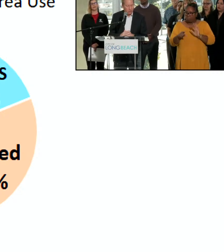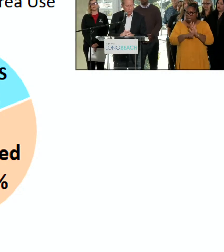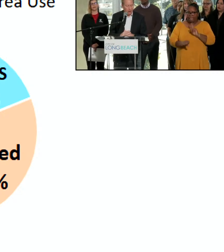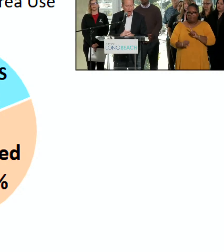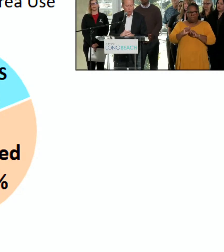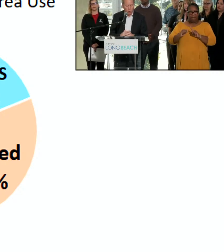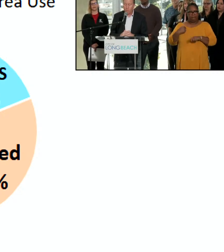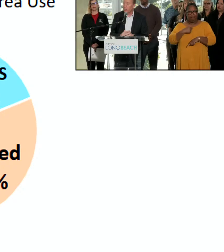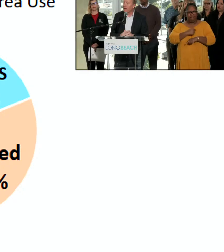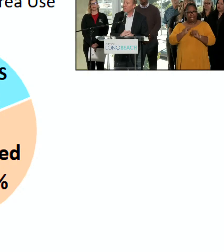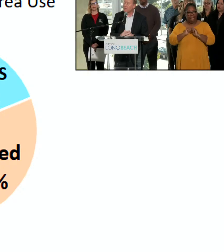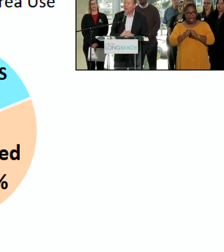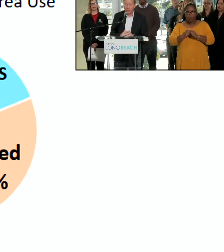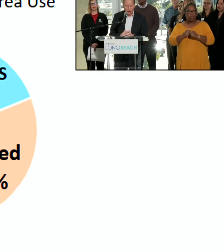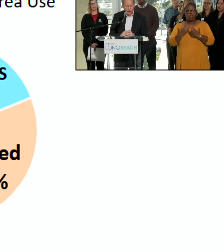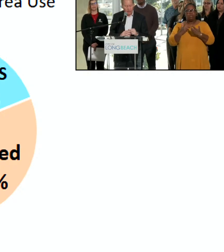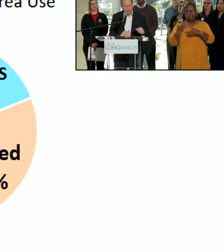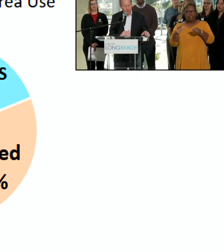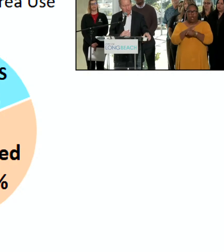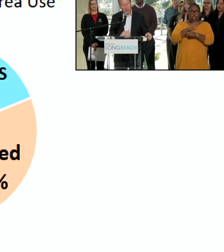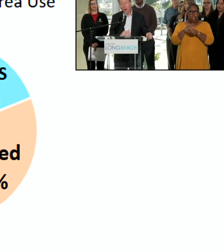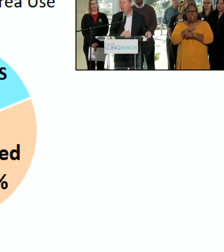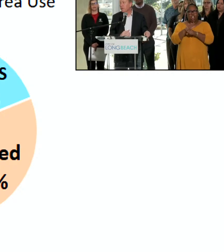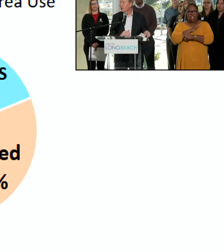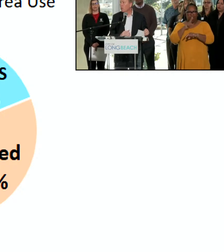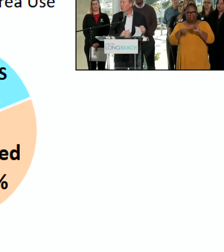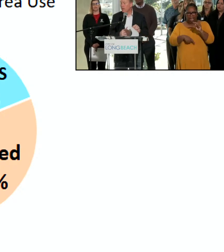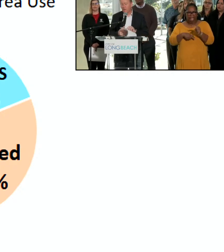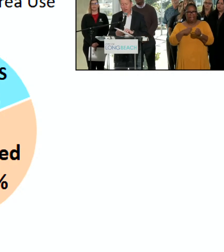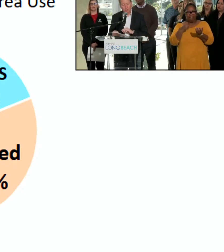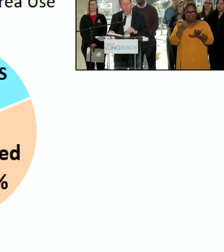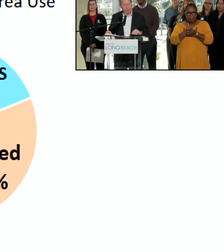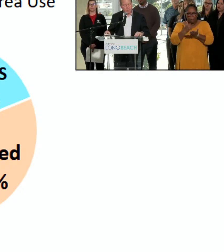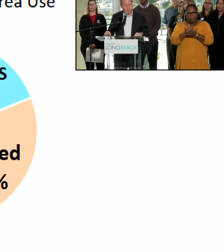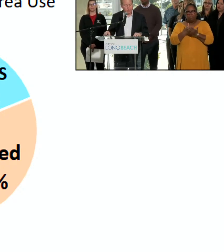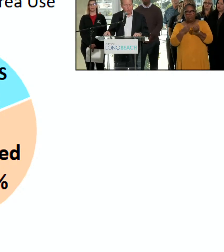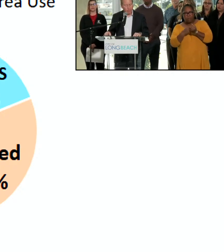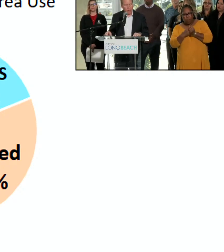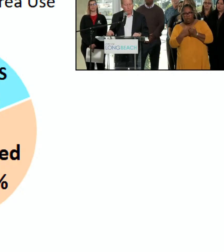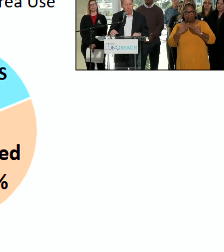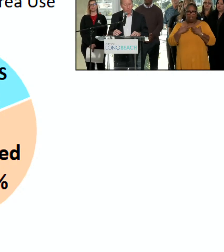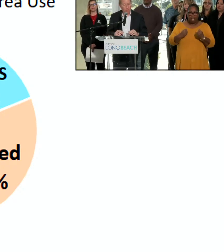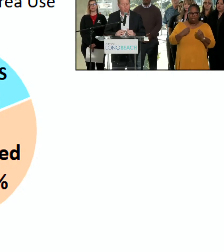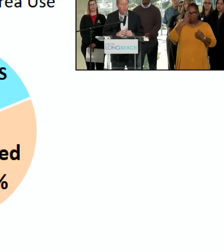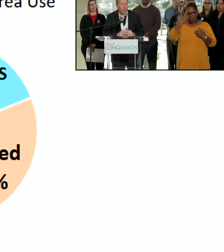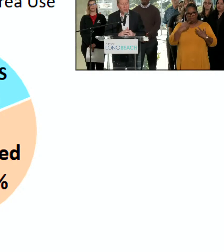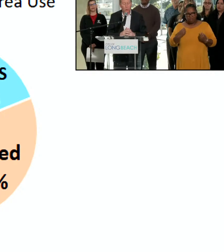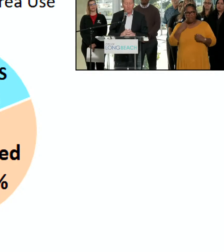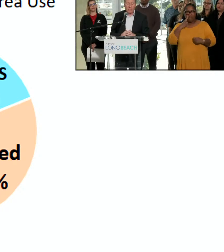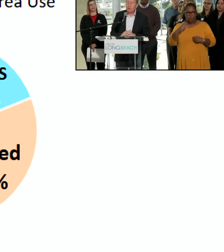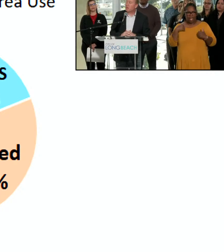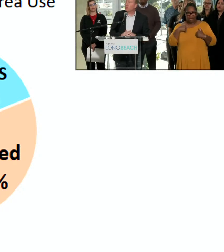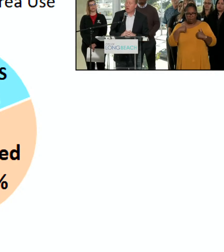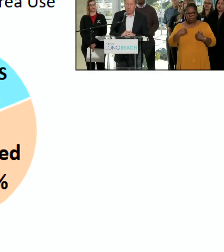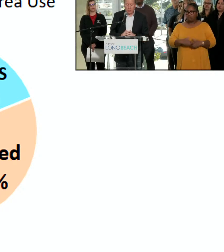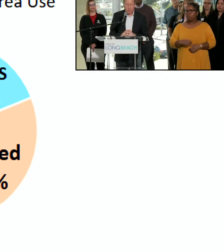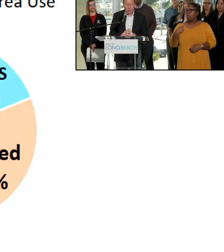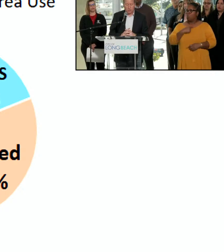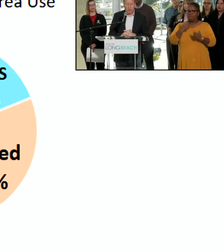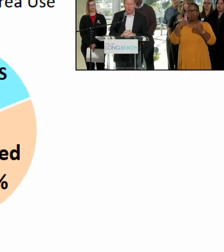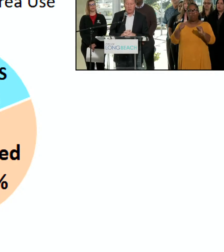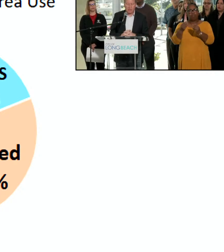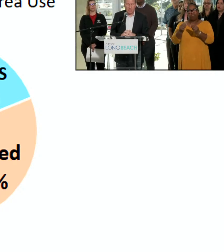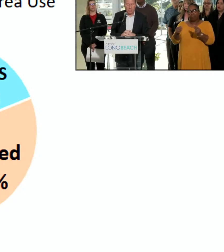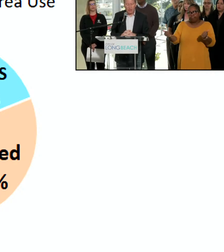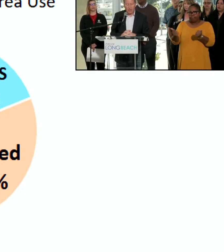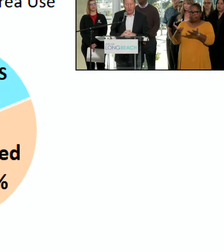the shelter at or over capacity and affecting the health and well-being of animals. And so we have attempted to address these concerns